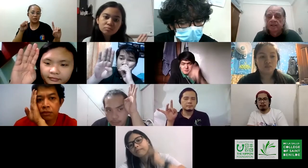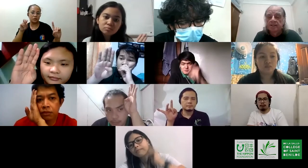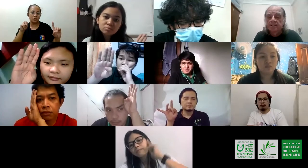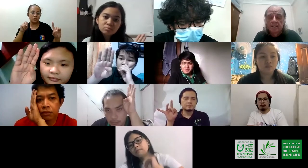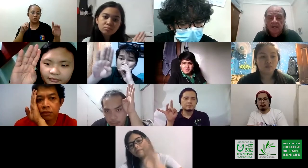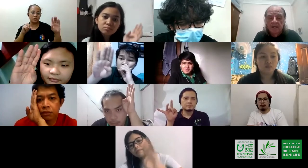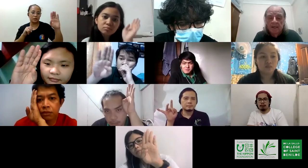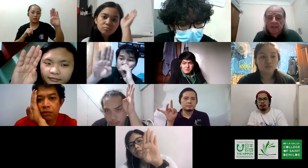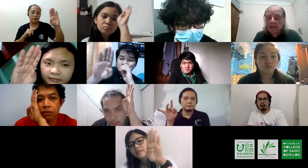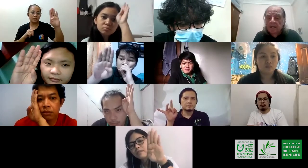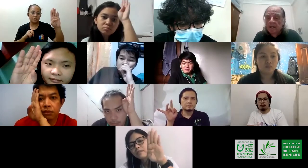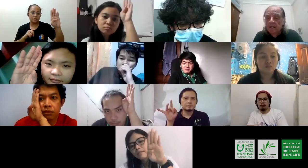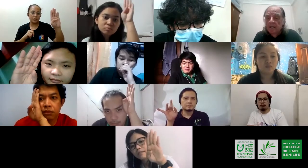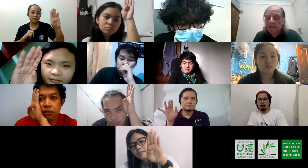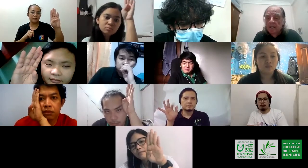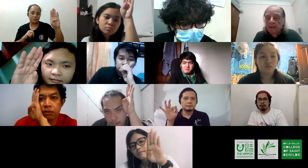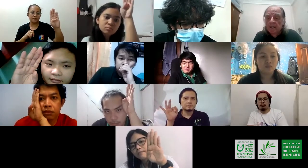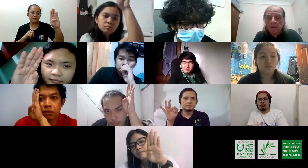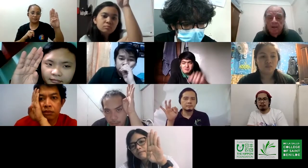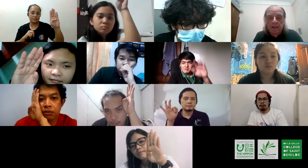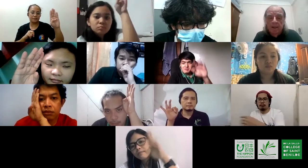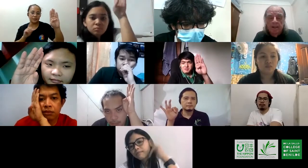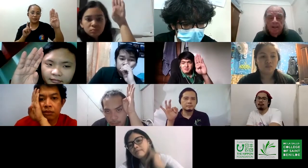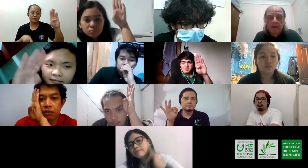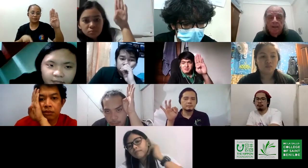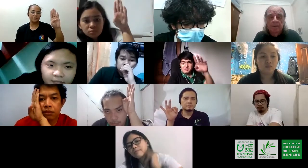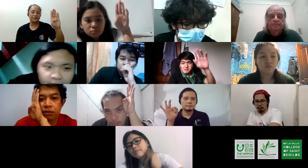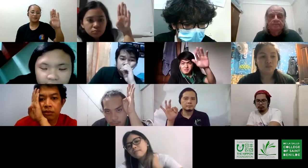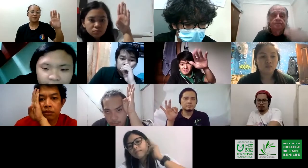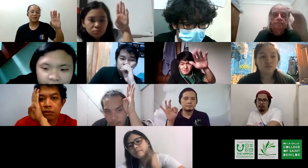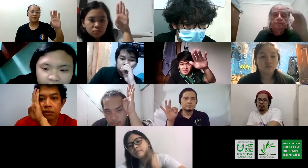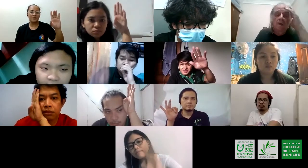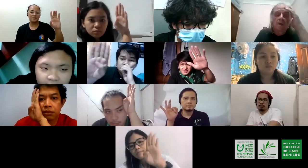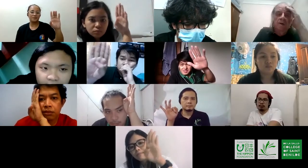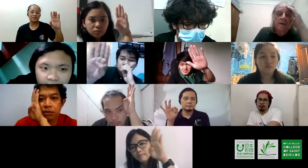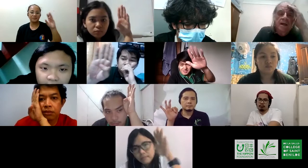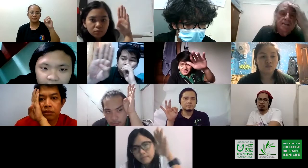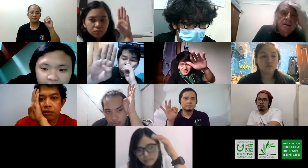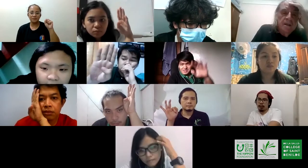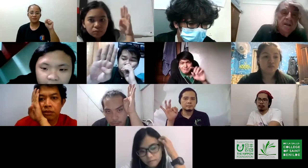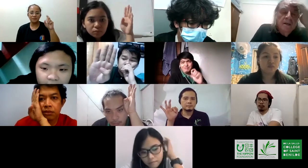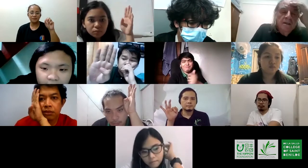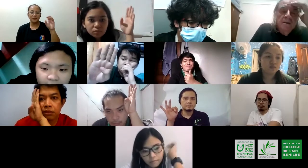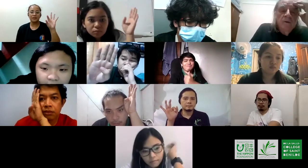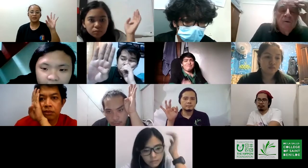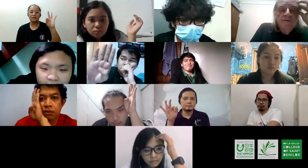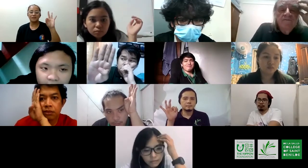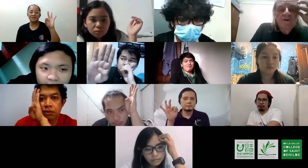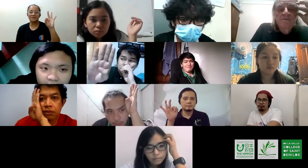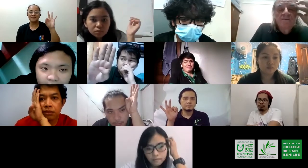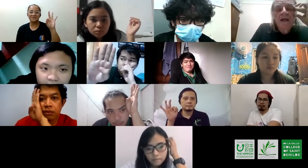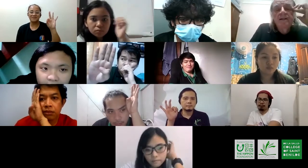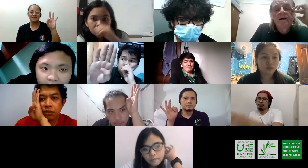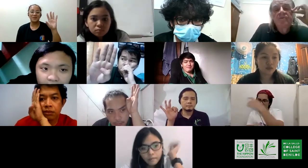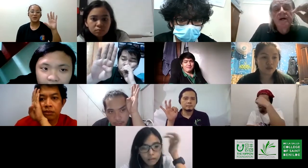in the U.S.? A. T.H. Gallaudet, B. Clare, C. Hotchkiss, D. Dennison.